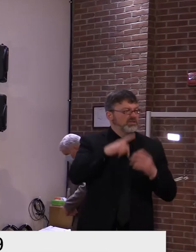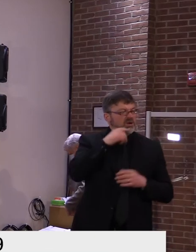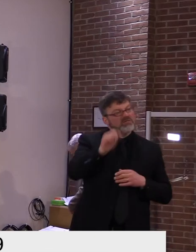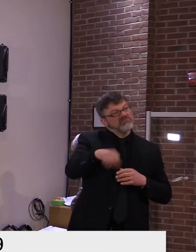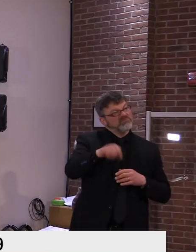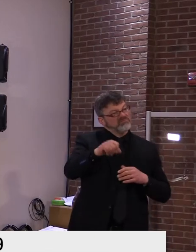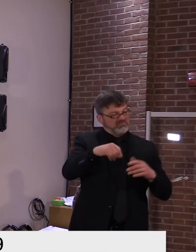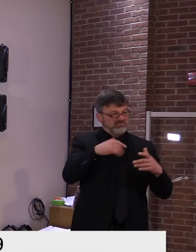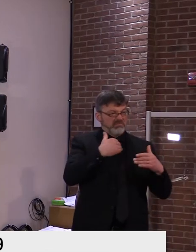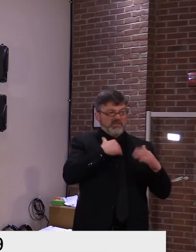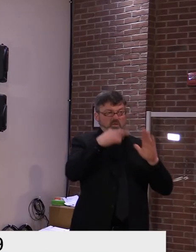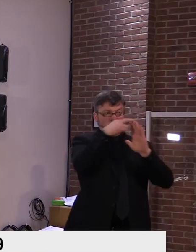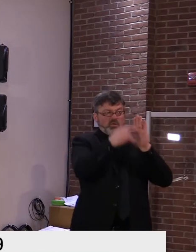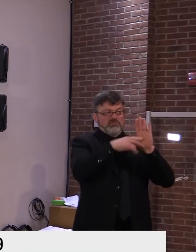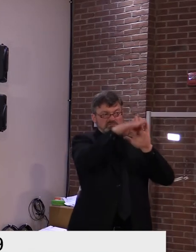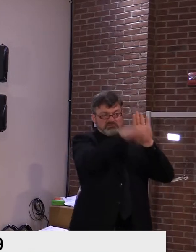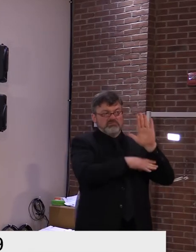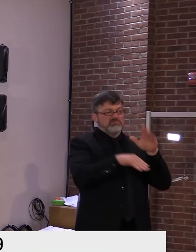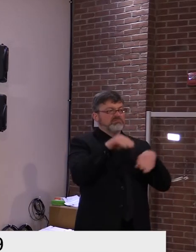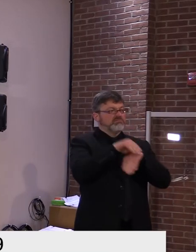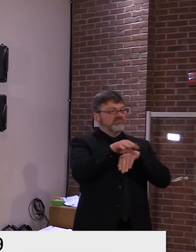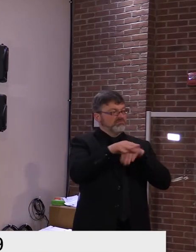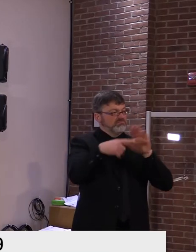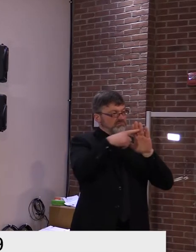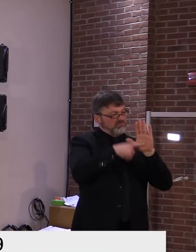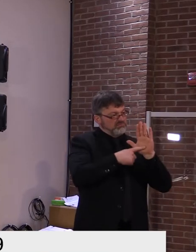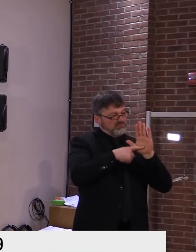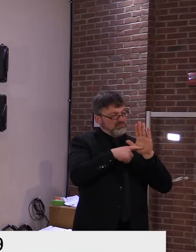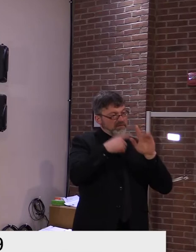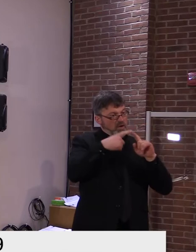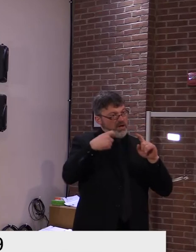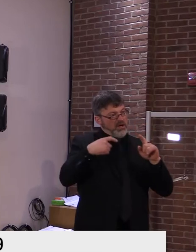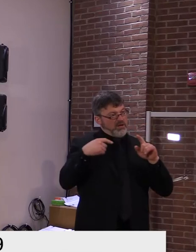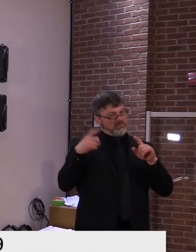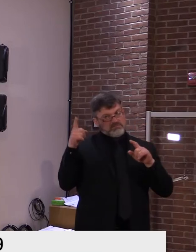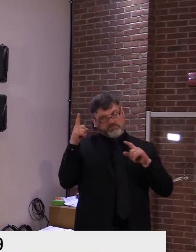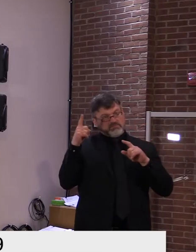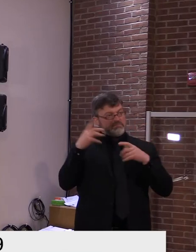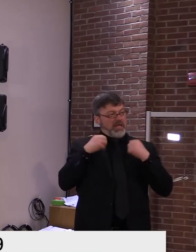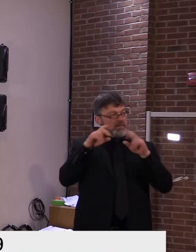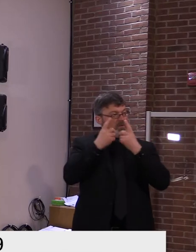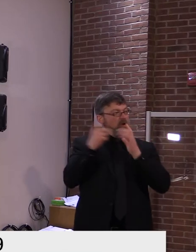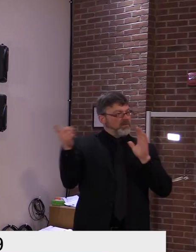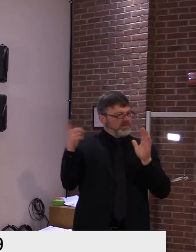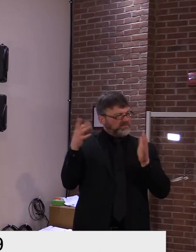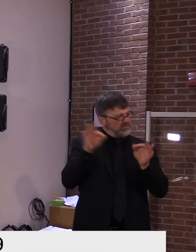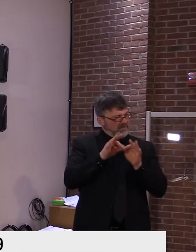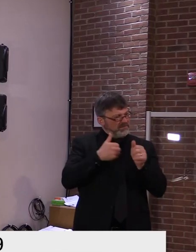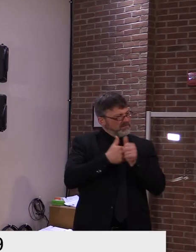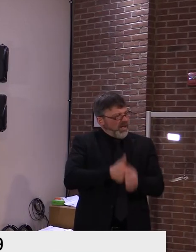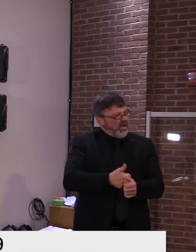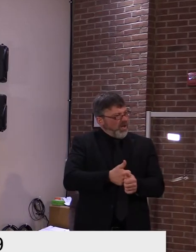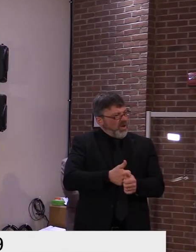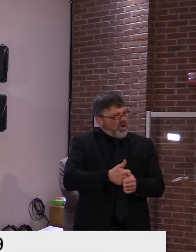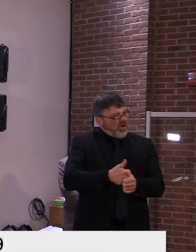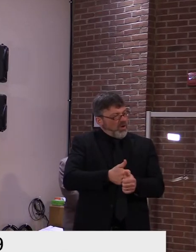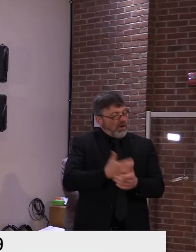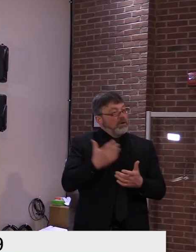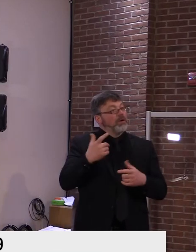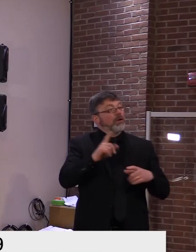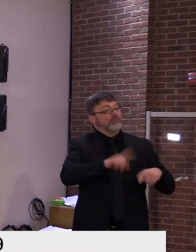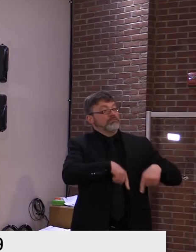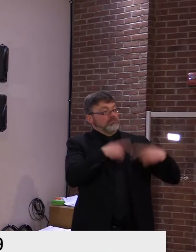careful not only to assess, you know, the latest research and so forth, but also to really make sure our